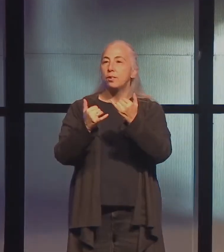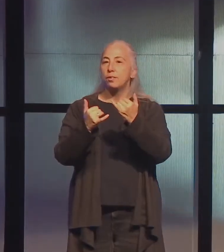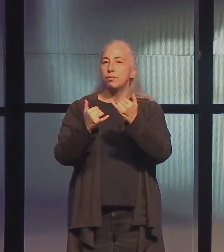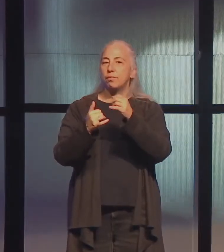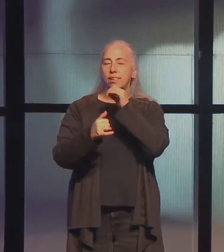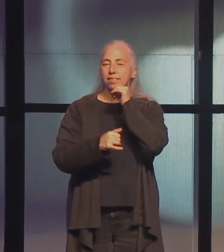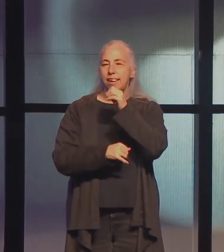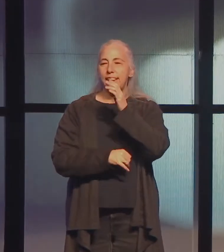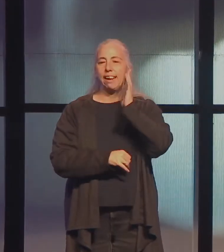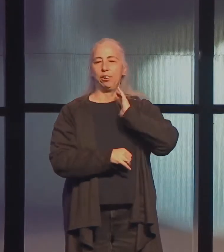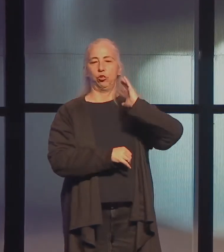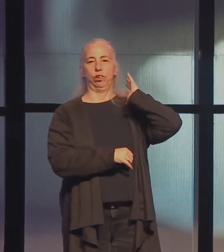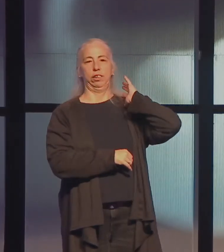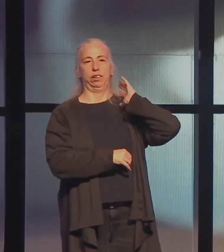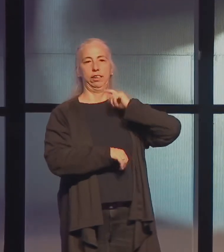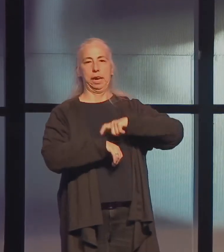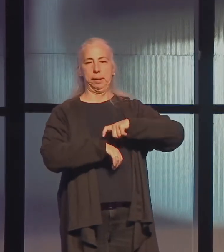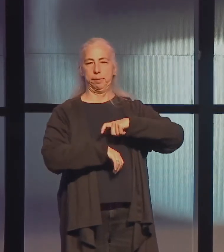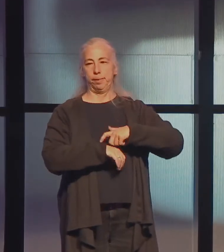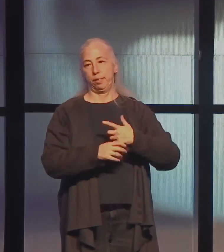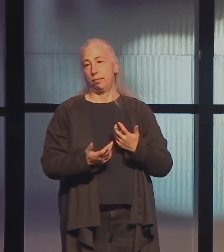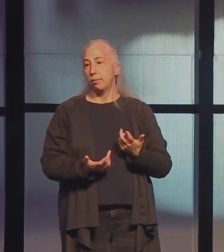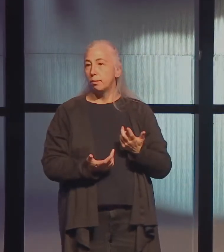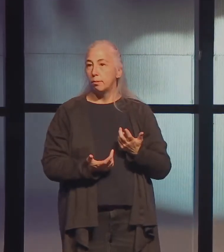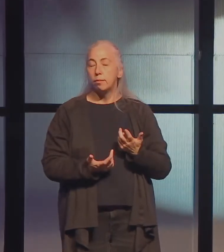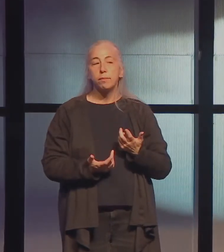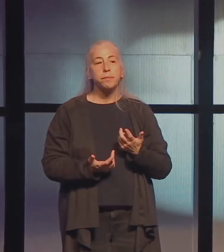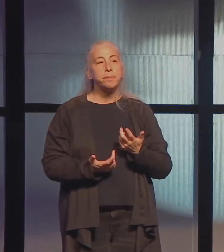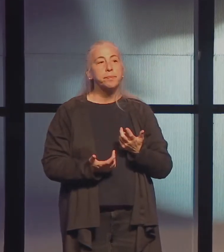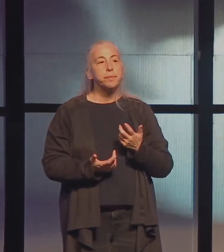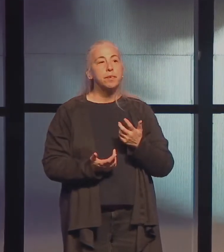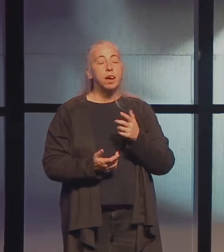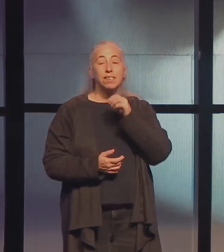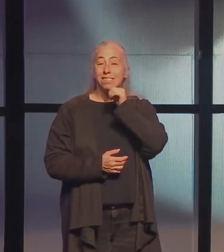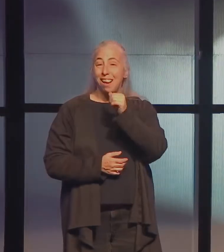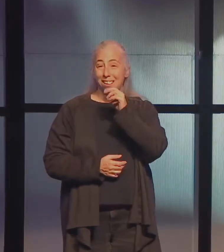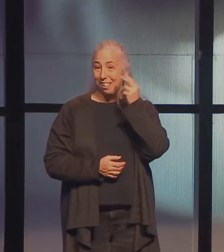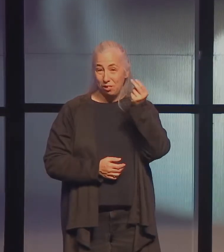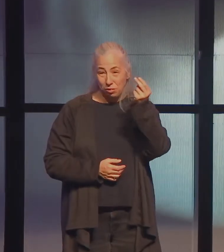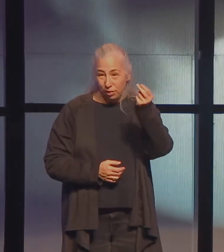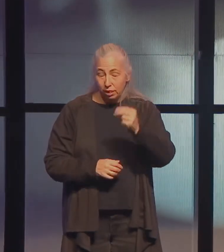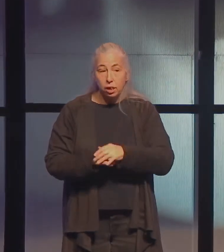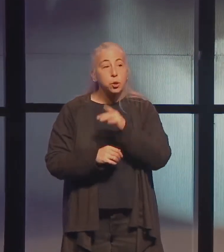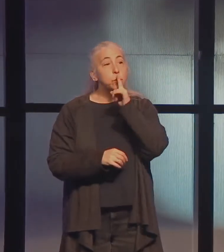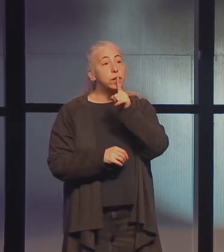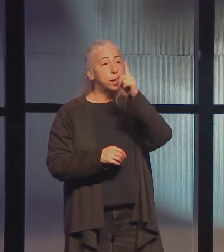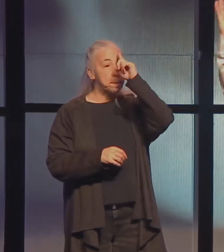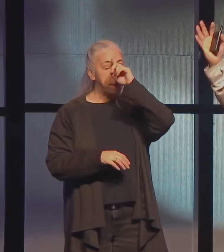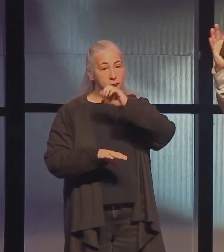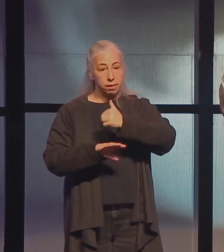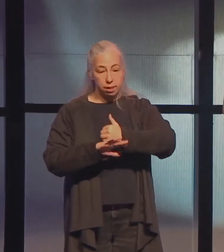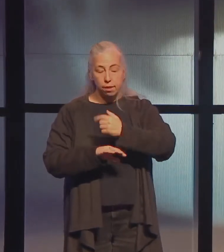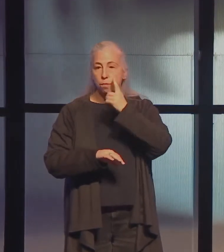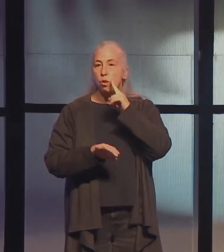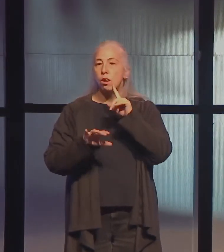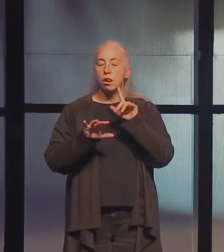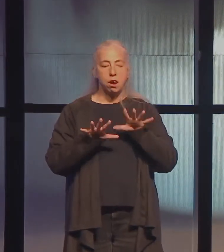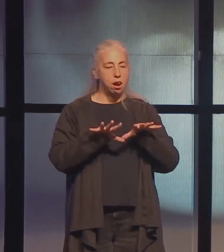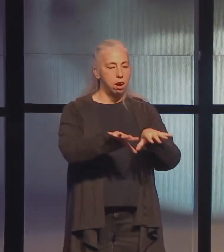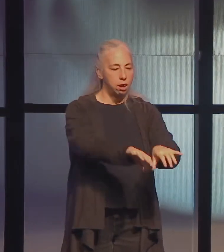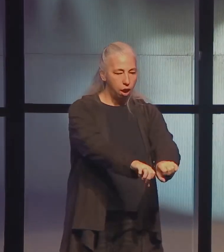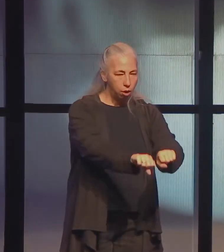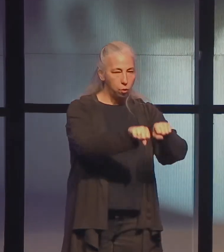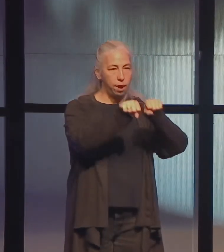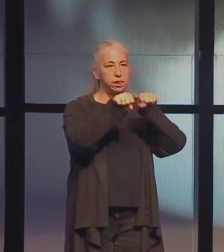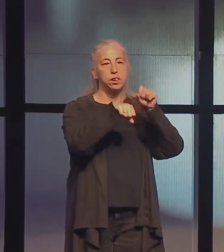history. It's not. And this mindset that we see in this story of conquest, of occupying land, of